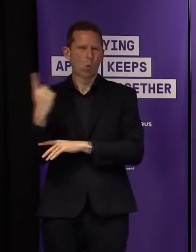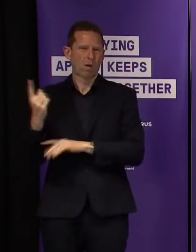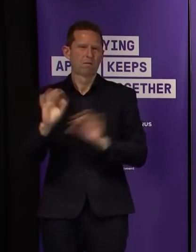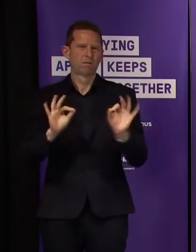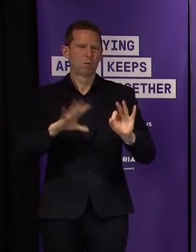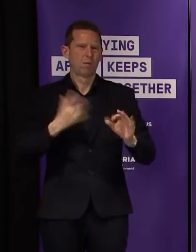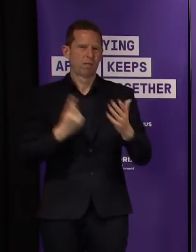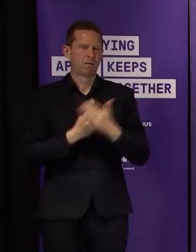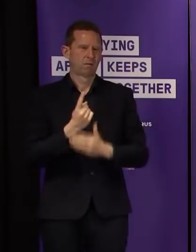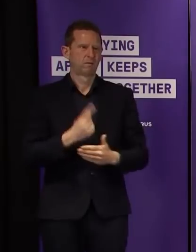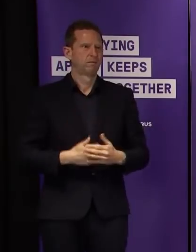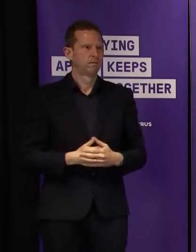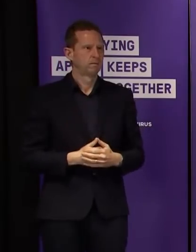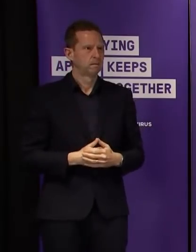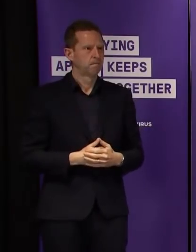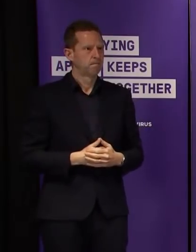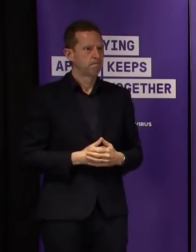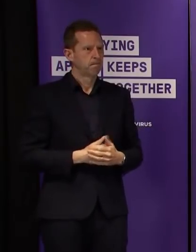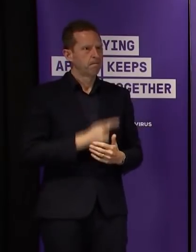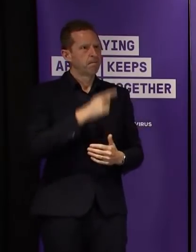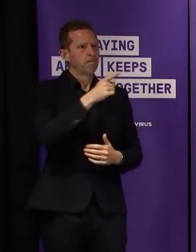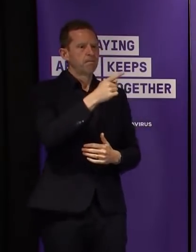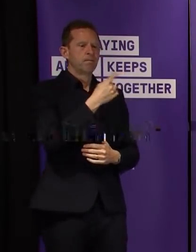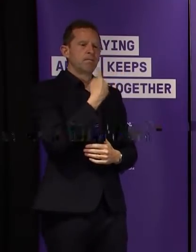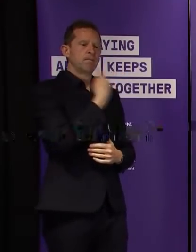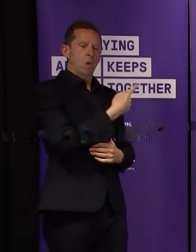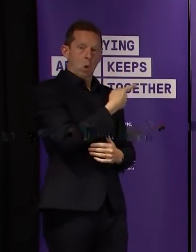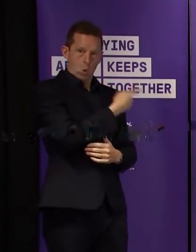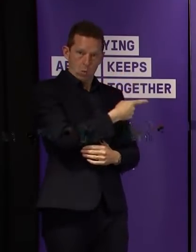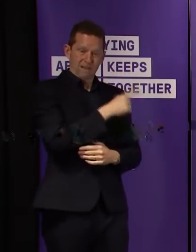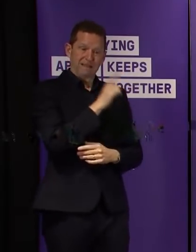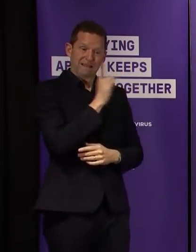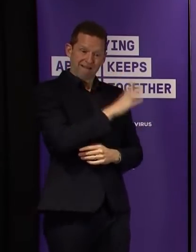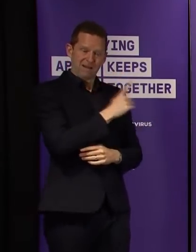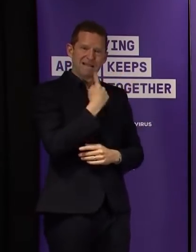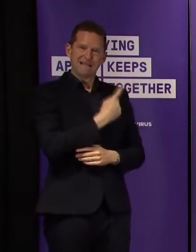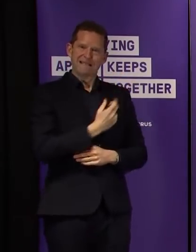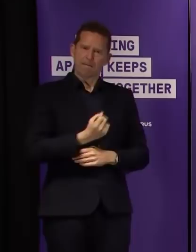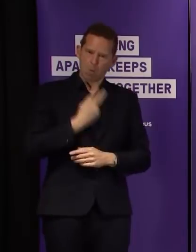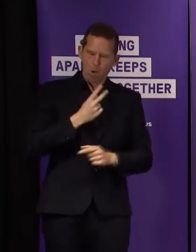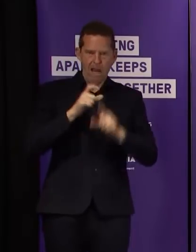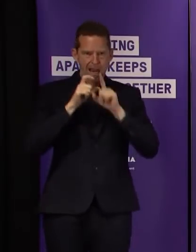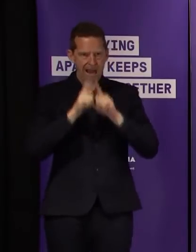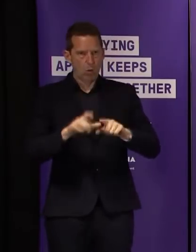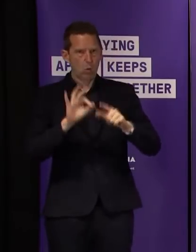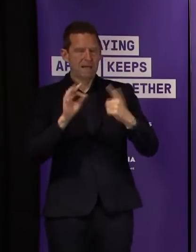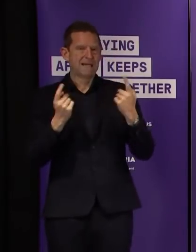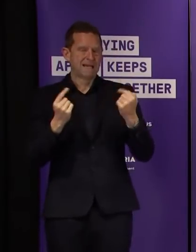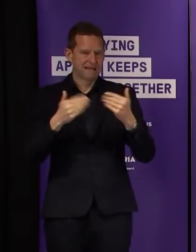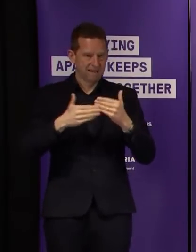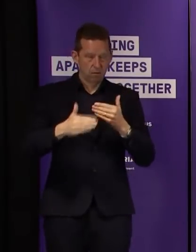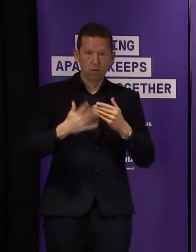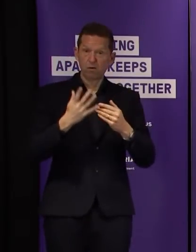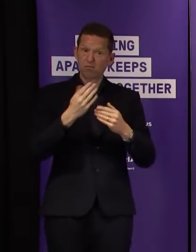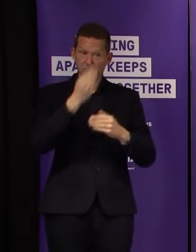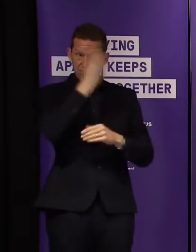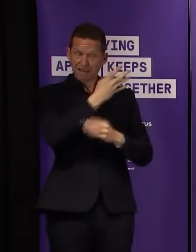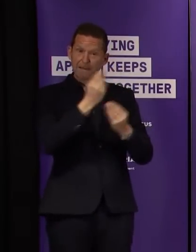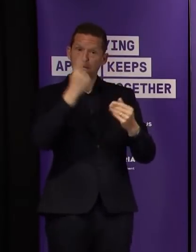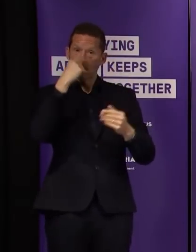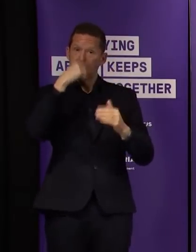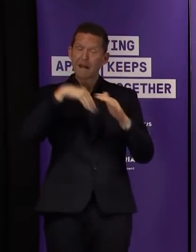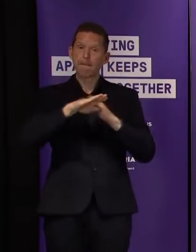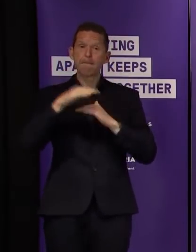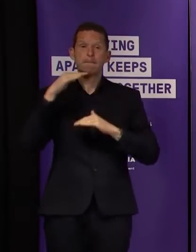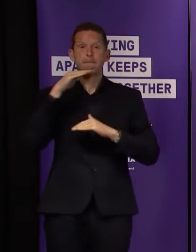will be disappointed, that it's really hard, but there will be some Victorians, particularly people in Melbourne, who will have been